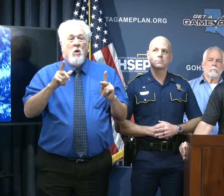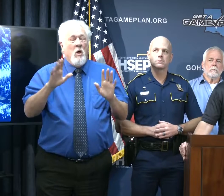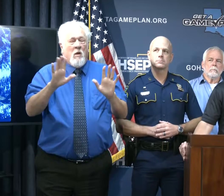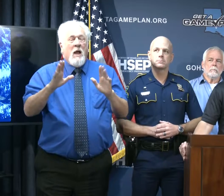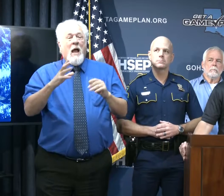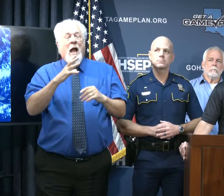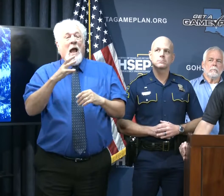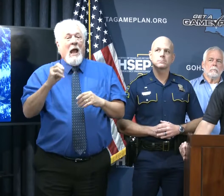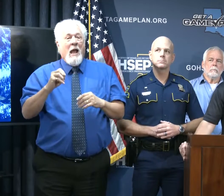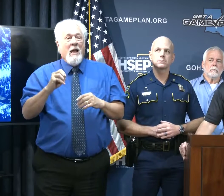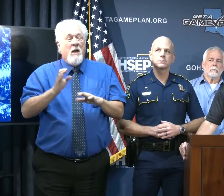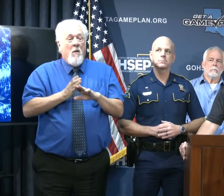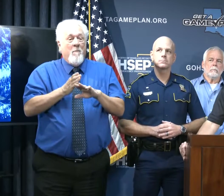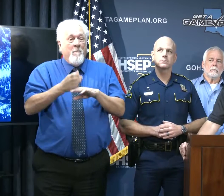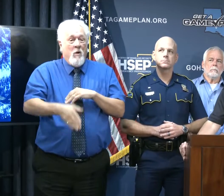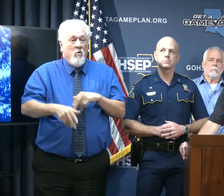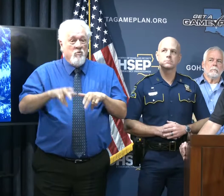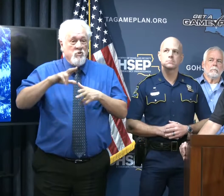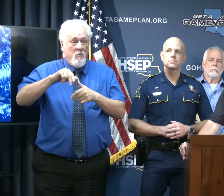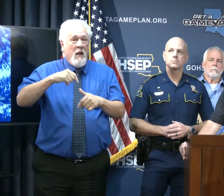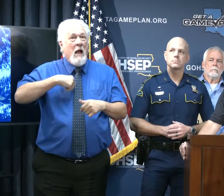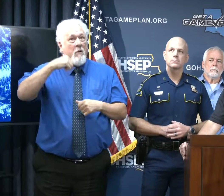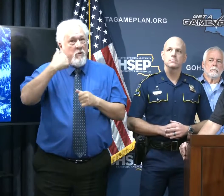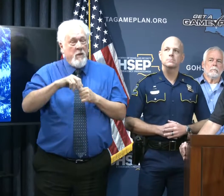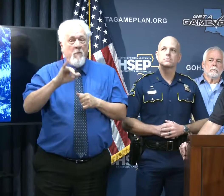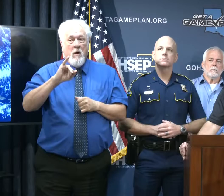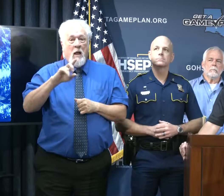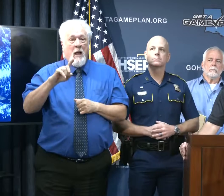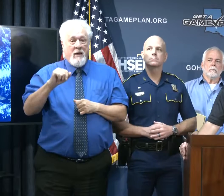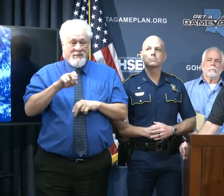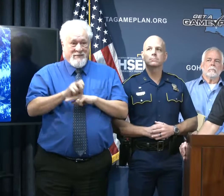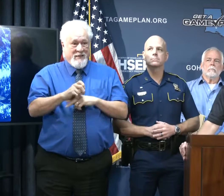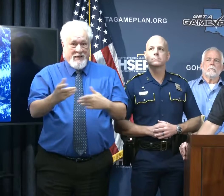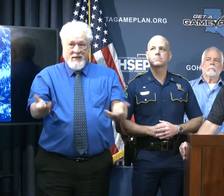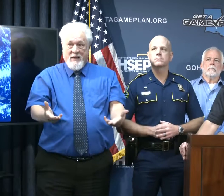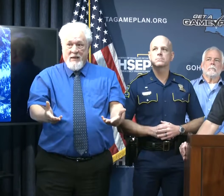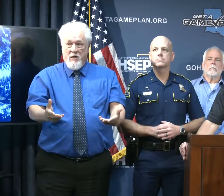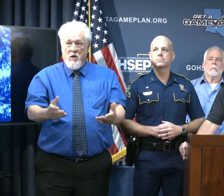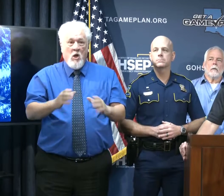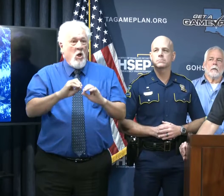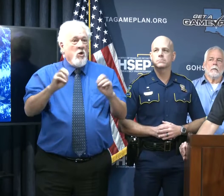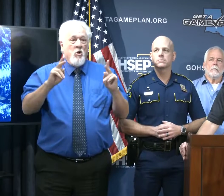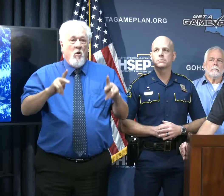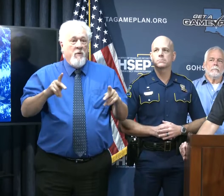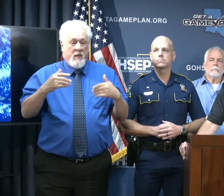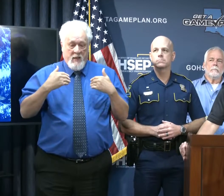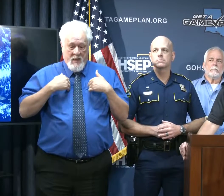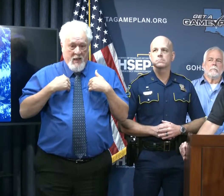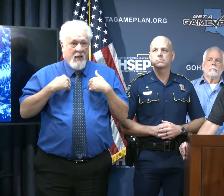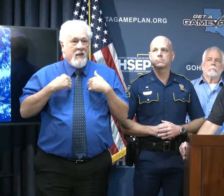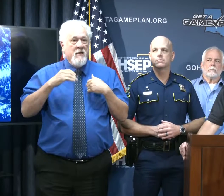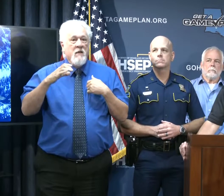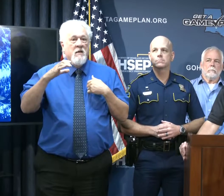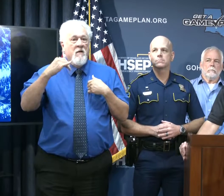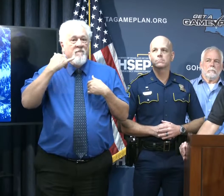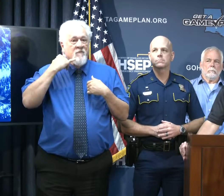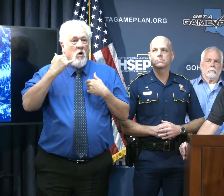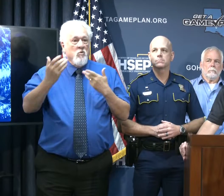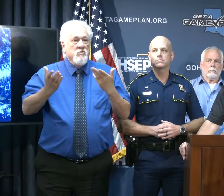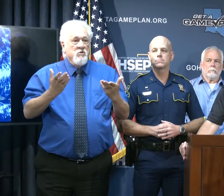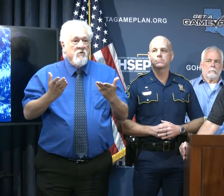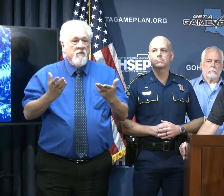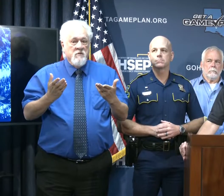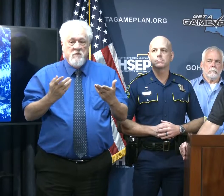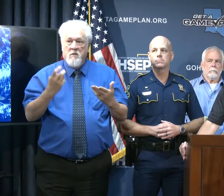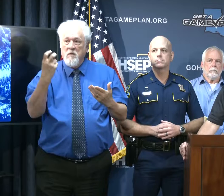and post-storm, I mean, I remember Ida sitting in this room, no one had cell phone service. There was someone that was sitting with